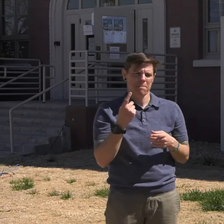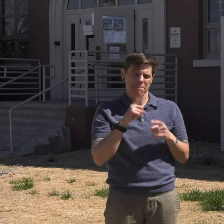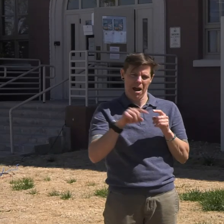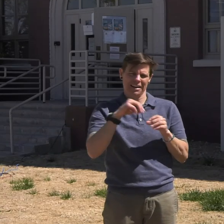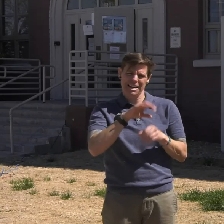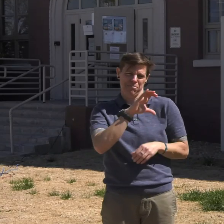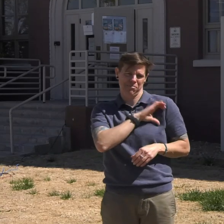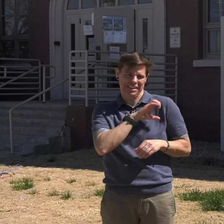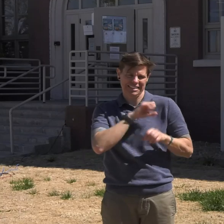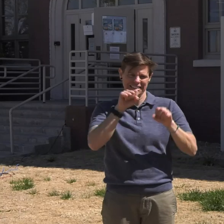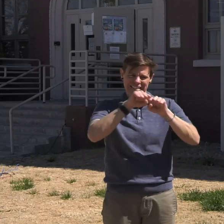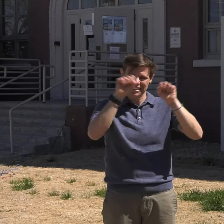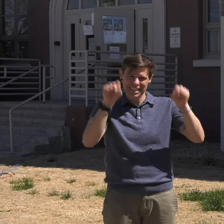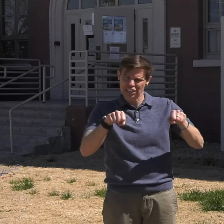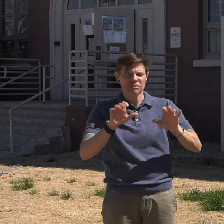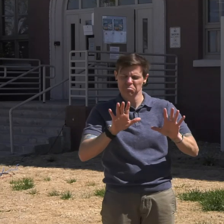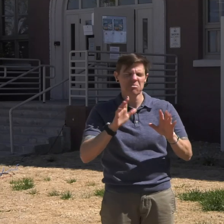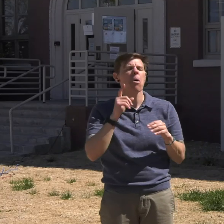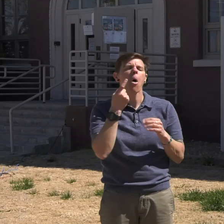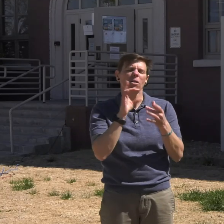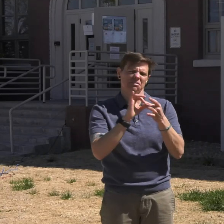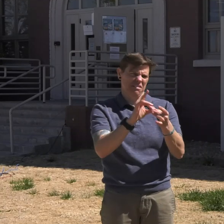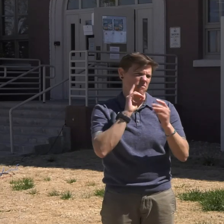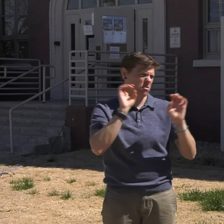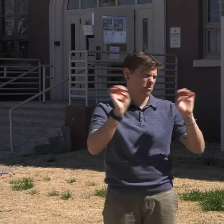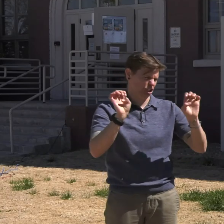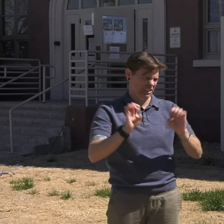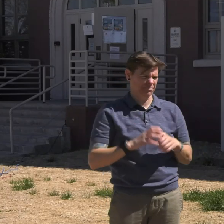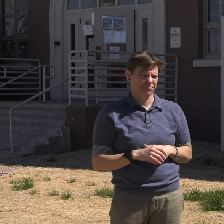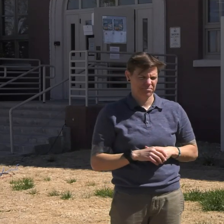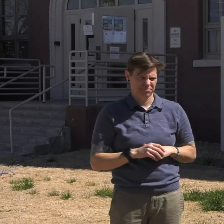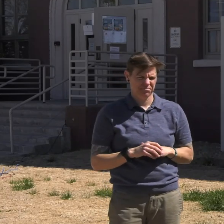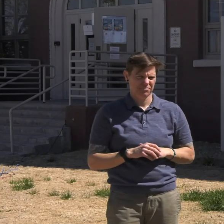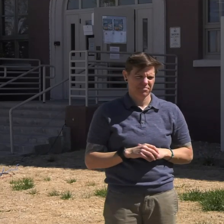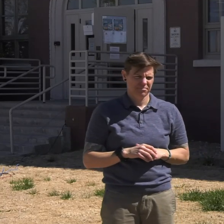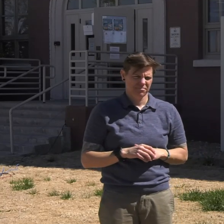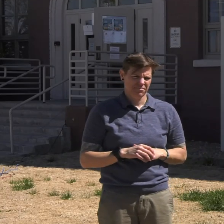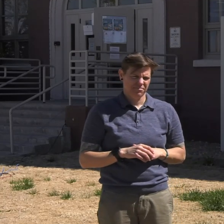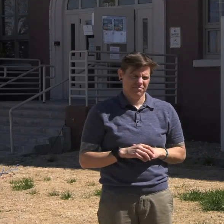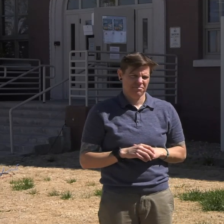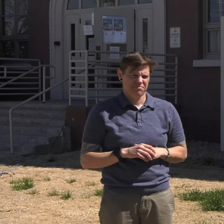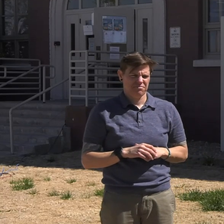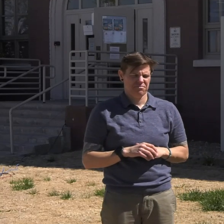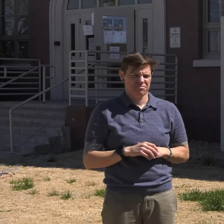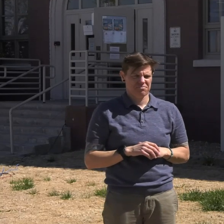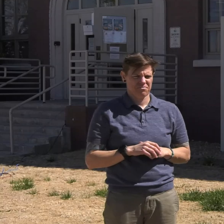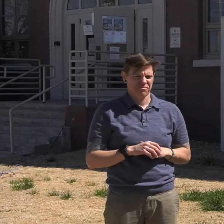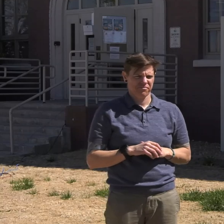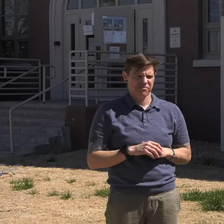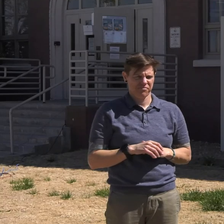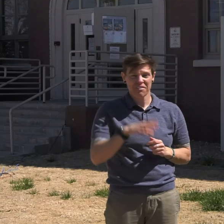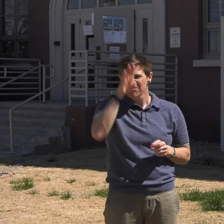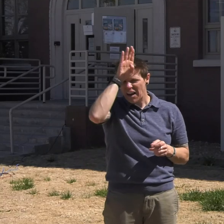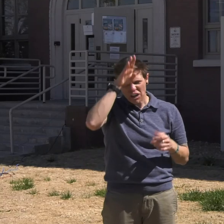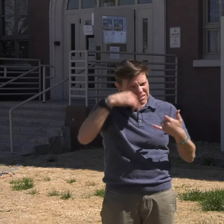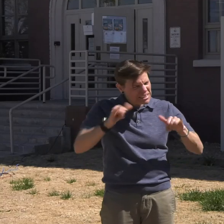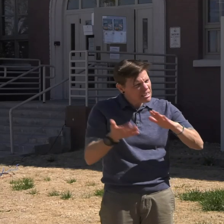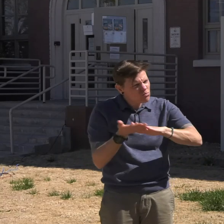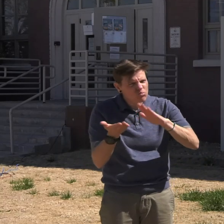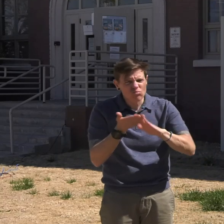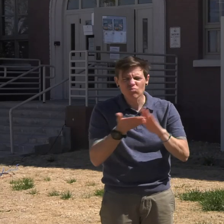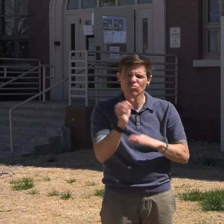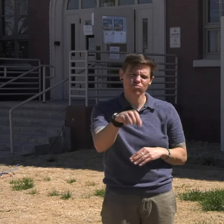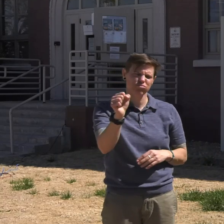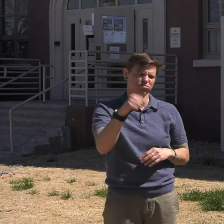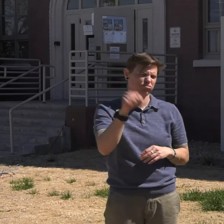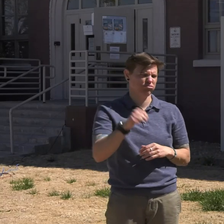keep our substations open. Of course, fire, AFR, or fire marshal, all of that is still operating